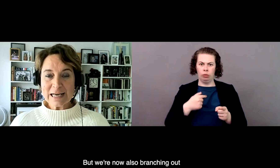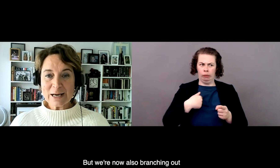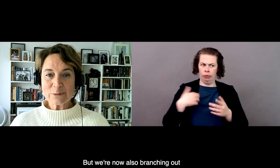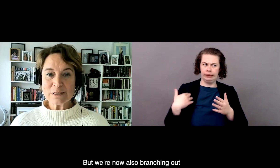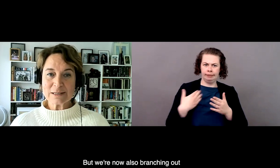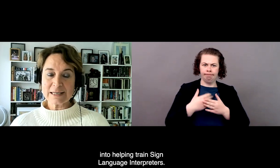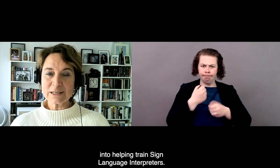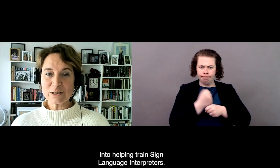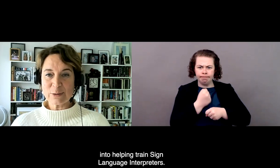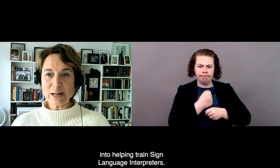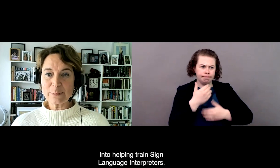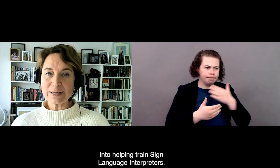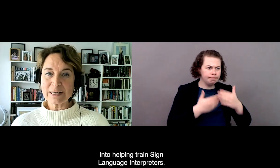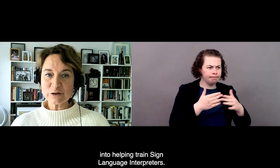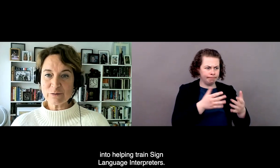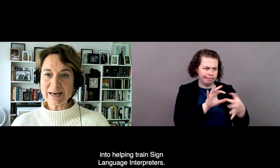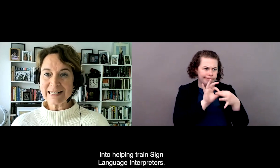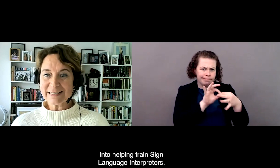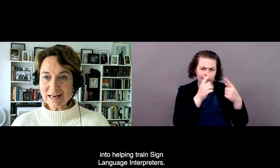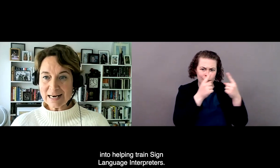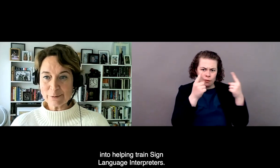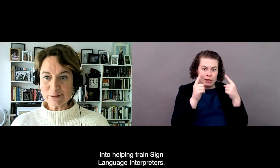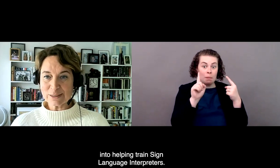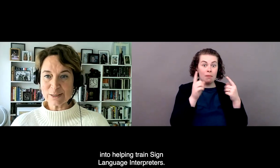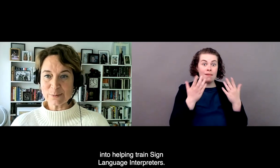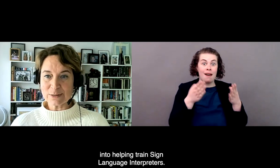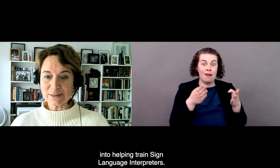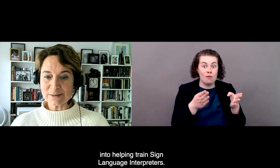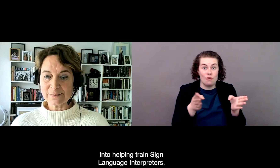out into helping train sign language interpreters,